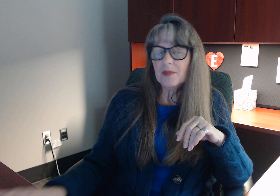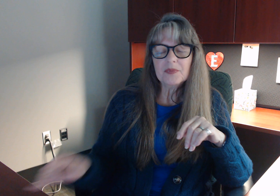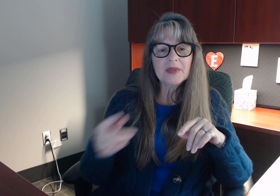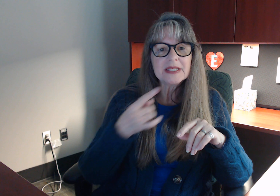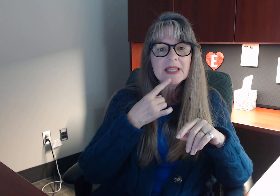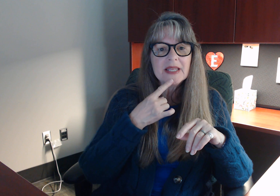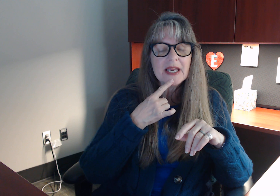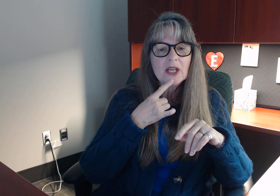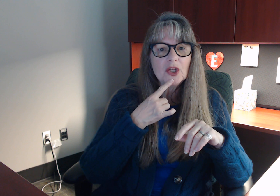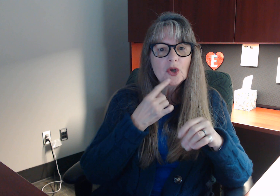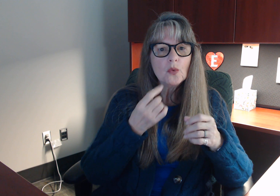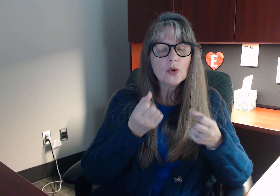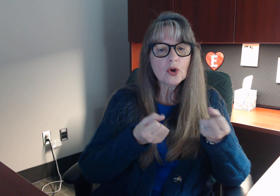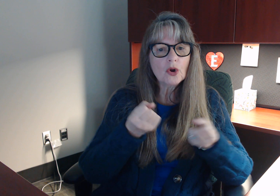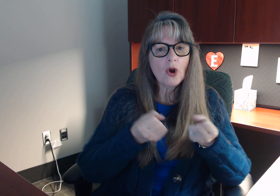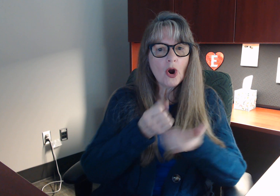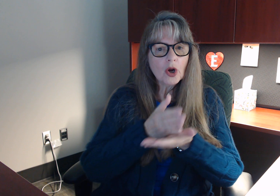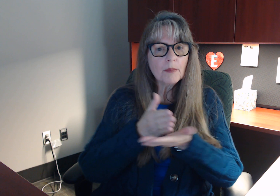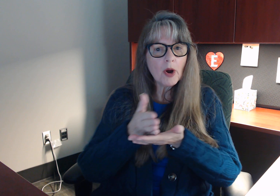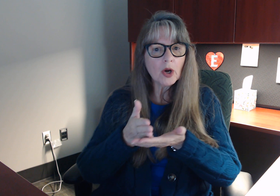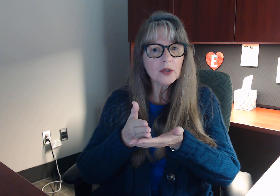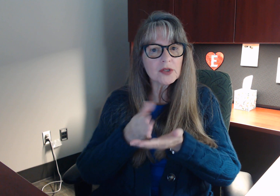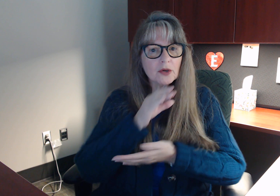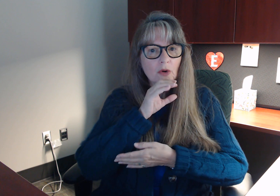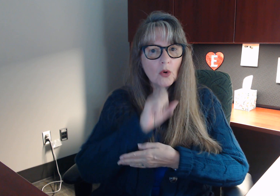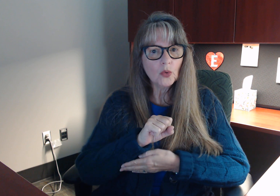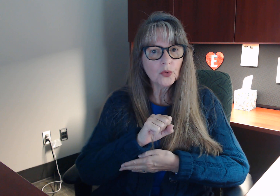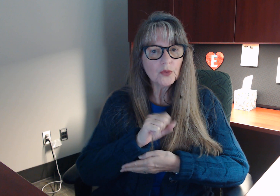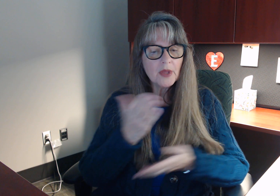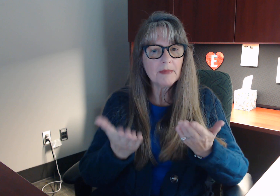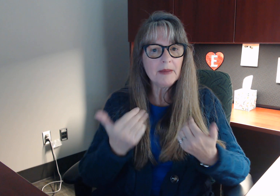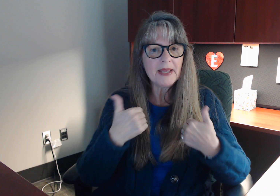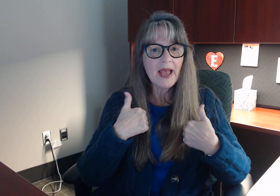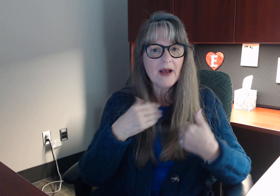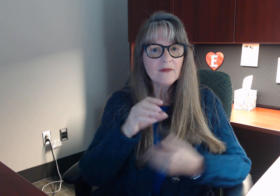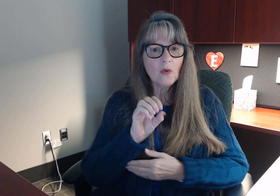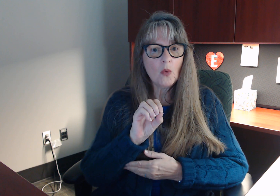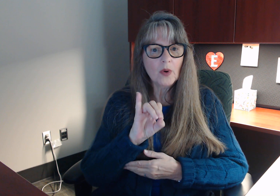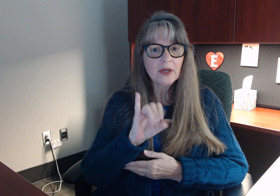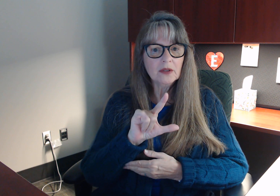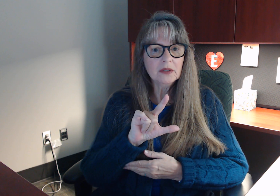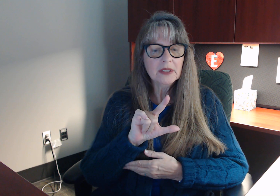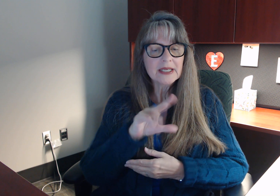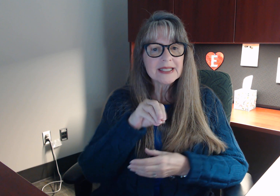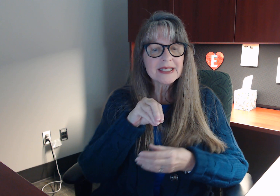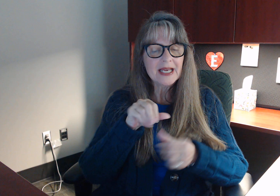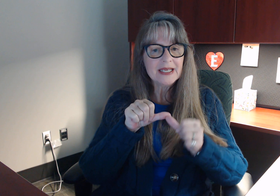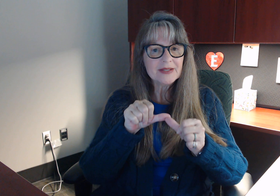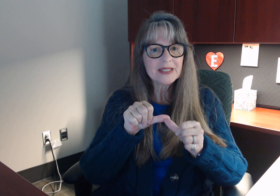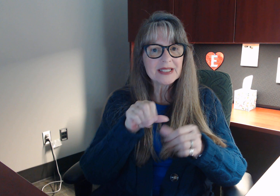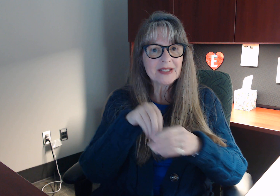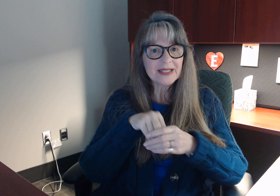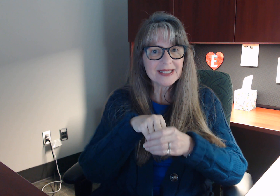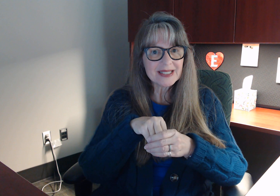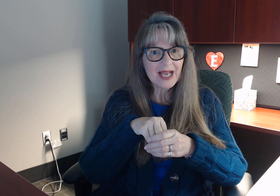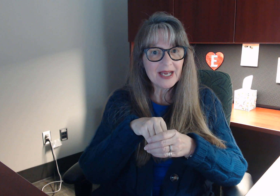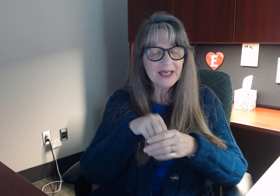They said that, car parts that are older that maybe have oil and still inside,